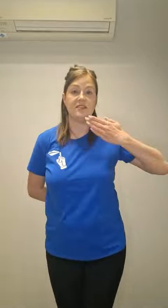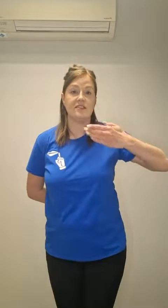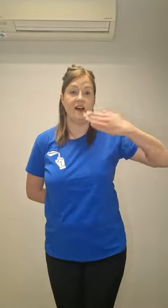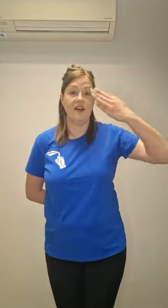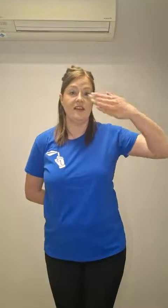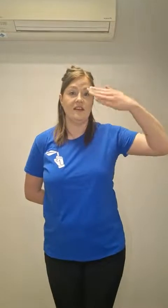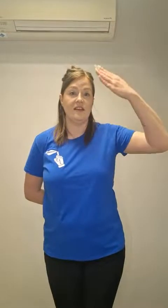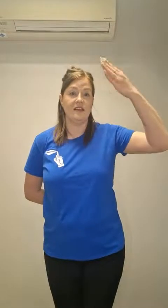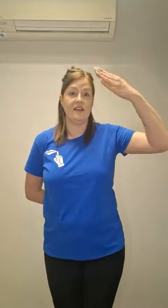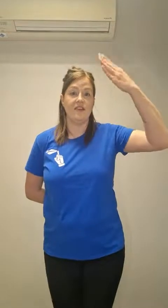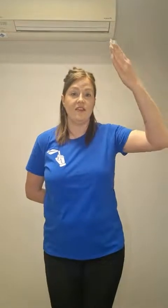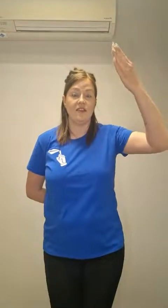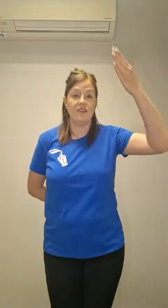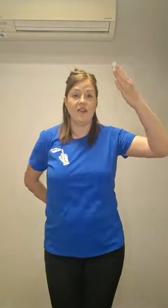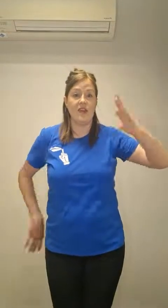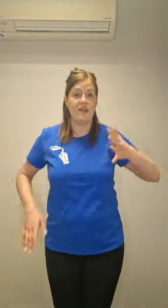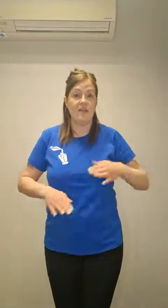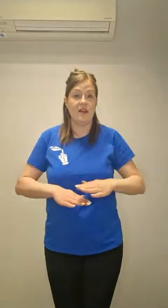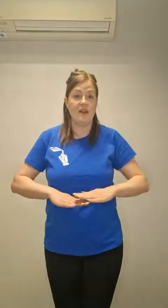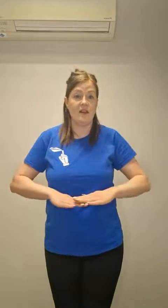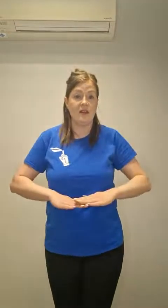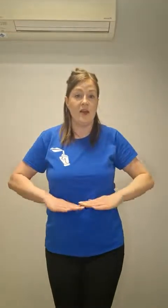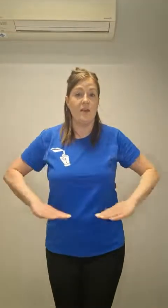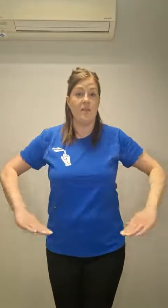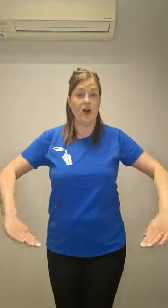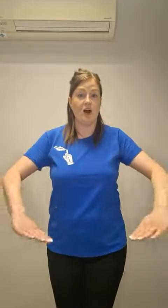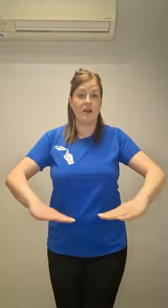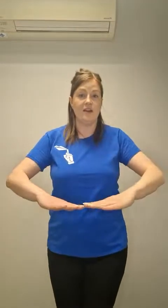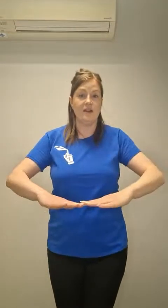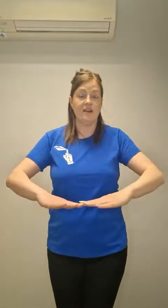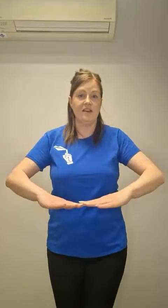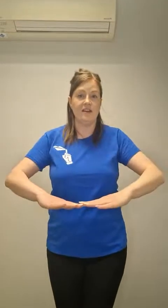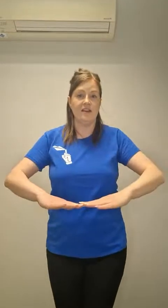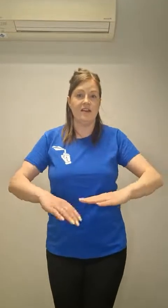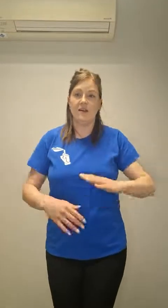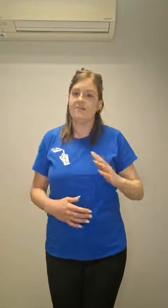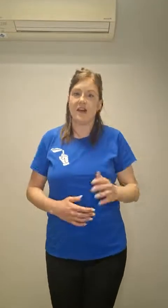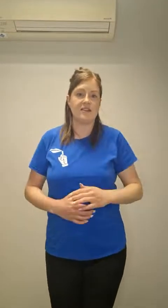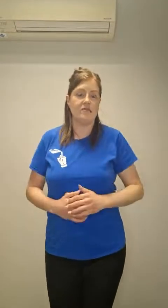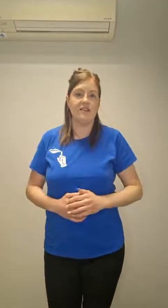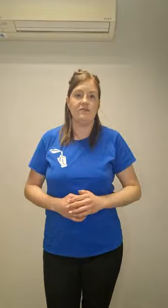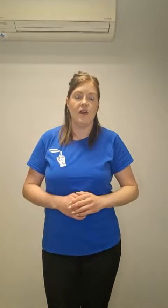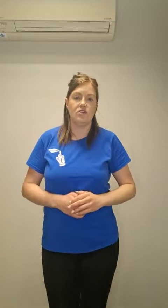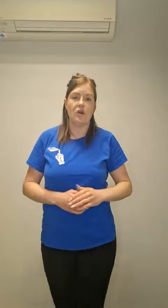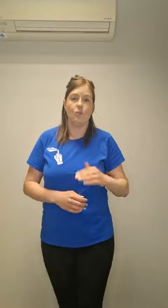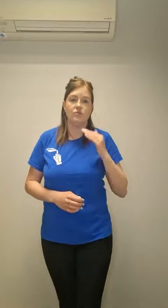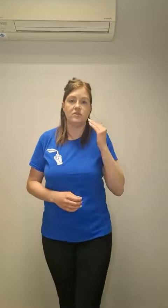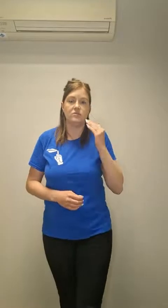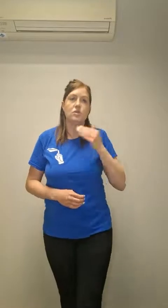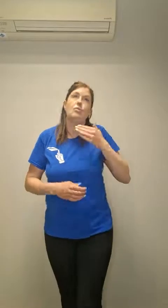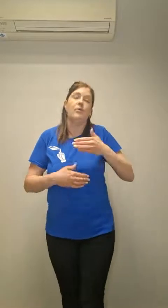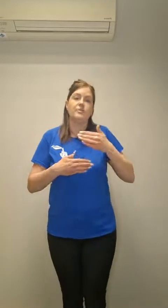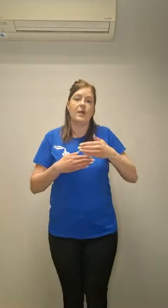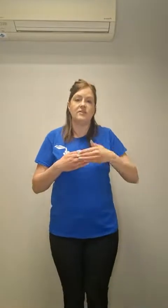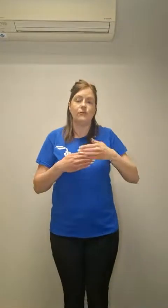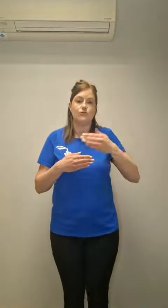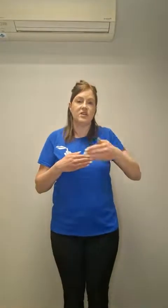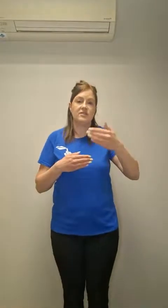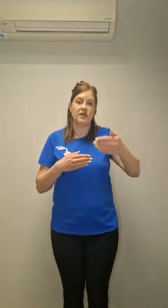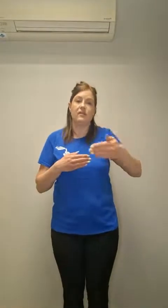sign, theme park. That's absolutely fine. You want to be able to free yourself up to move